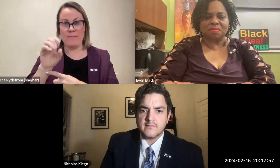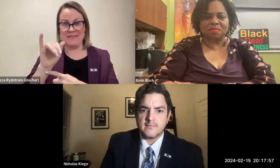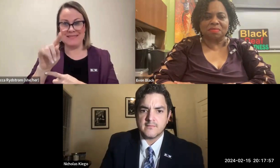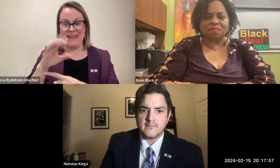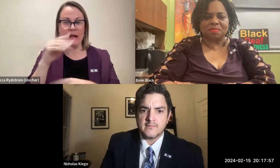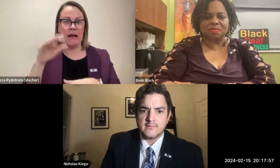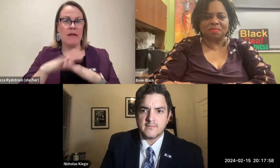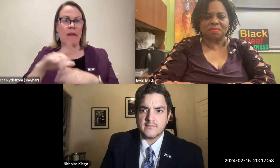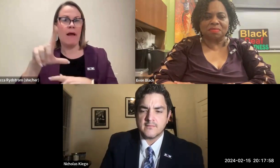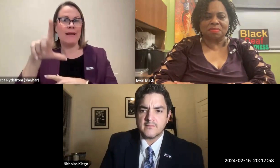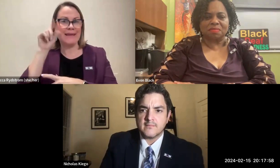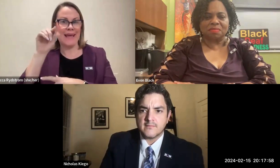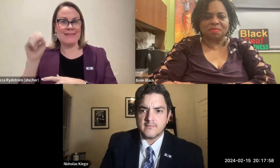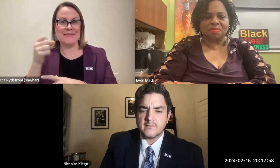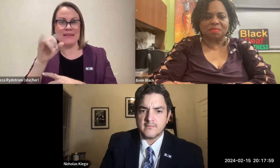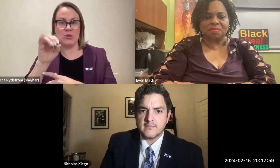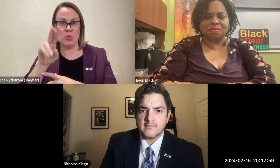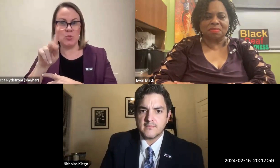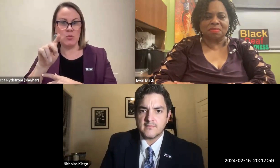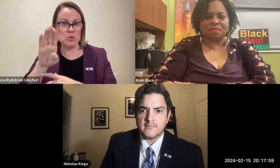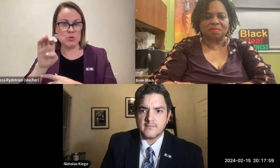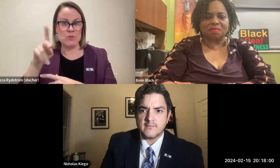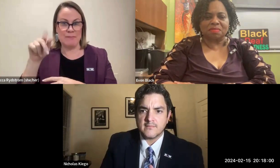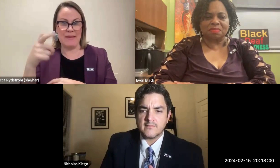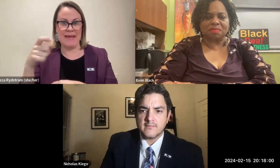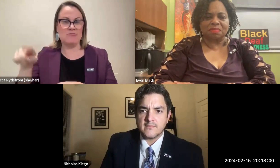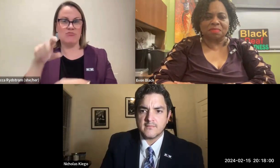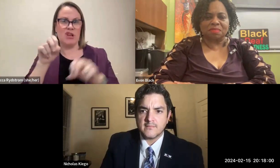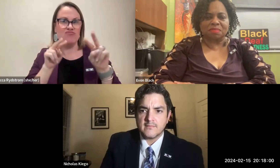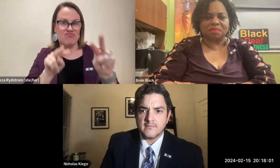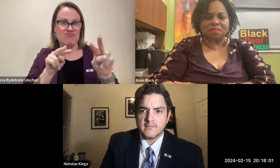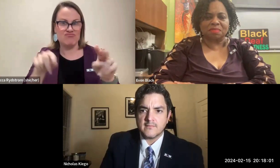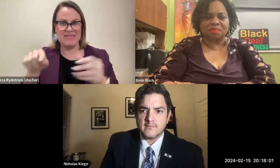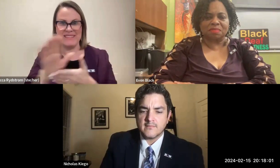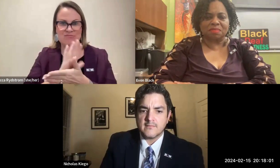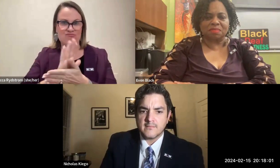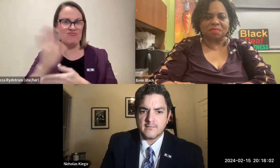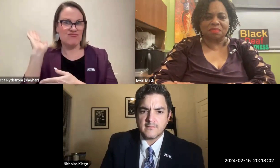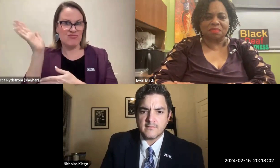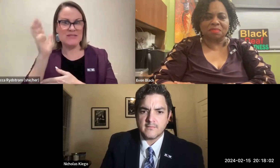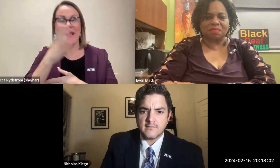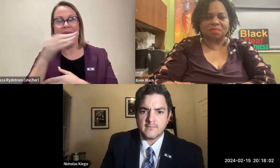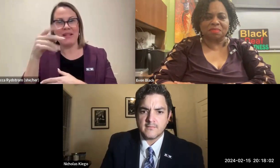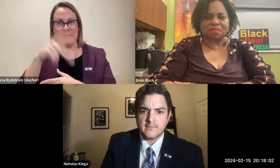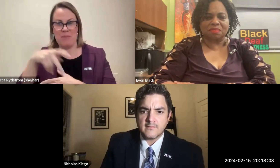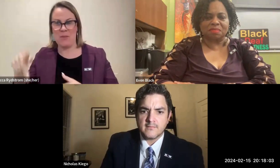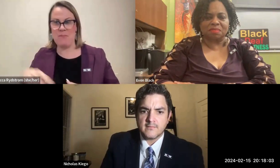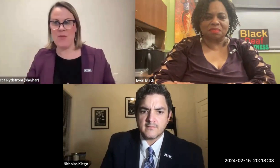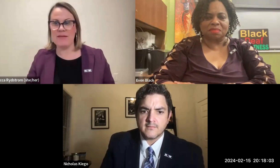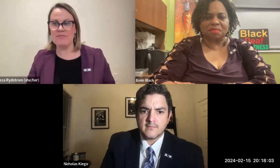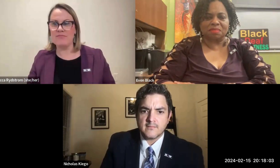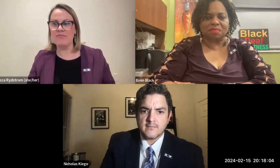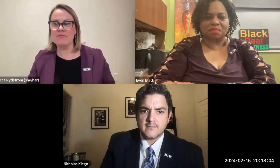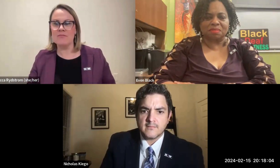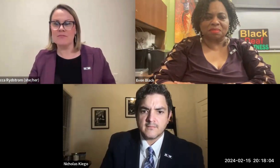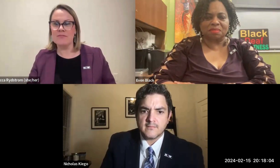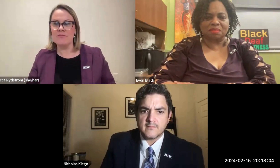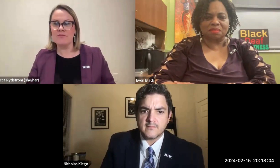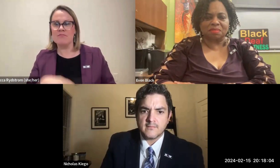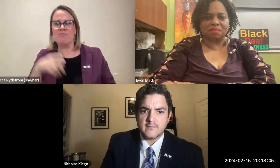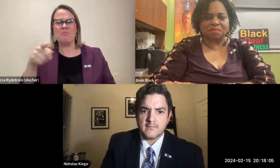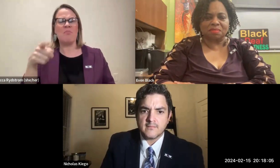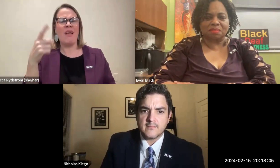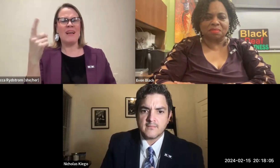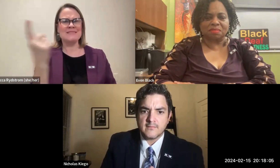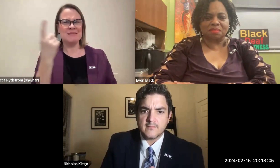actually going to be uploaded on the Necessity of Now website, and also on the Gallaudet page, so you can see alumni page, so you